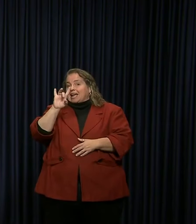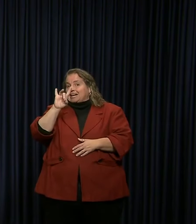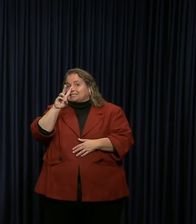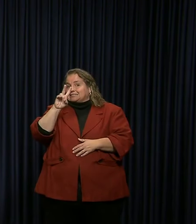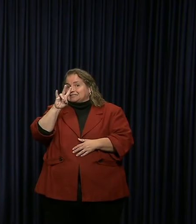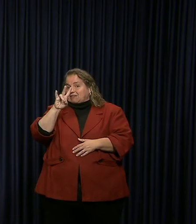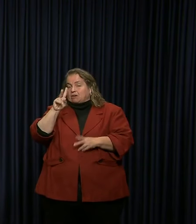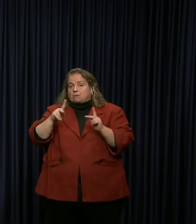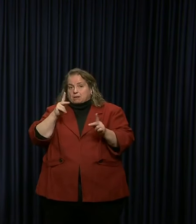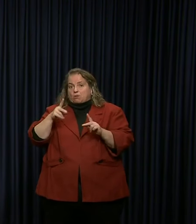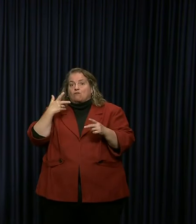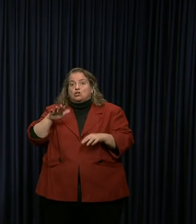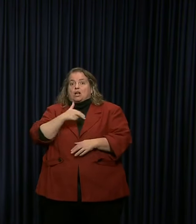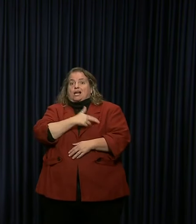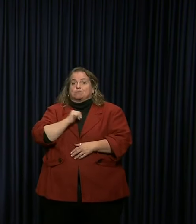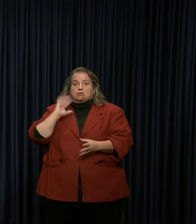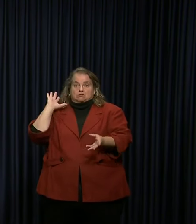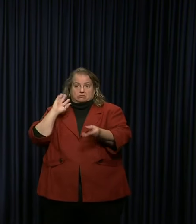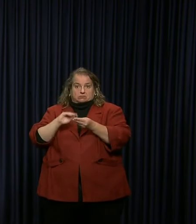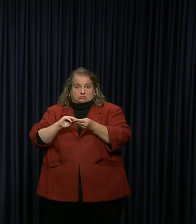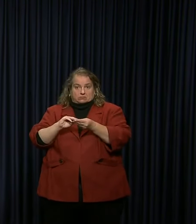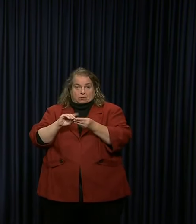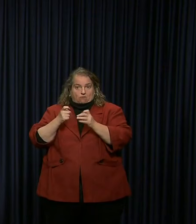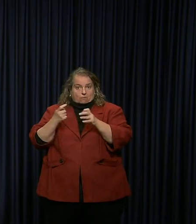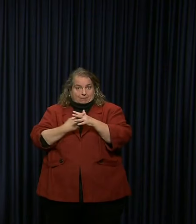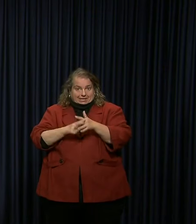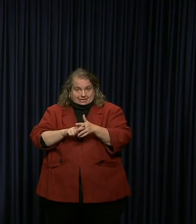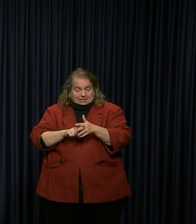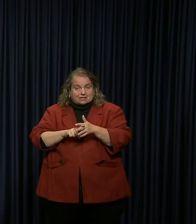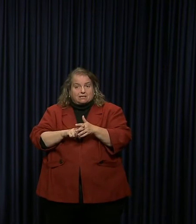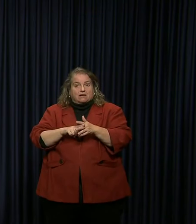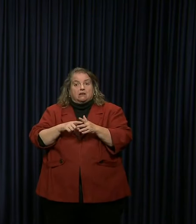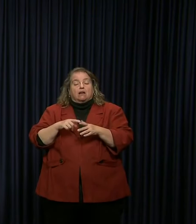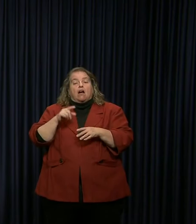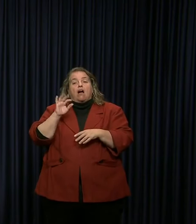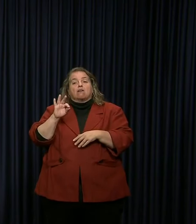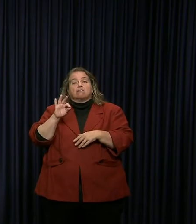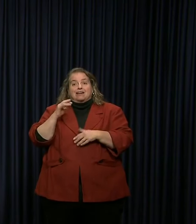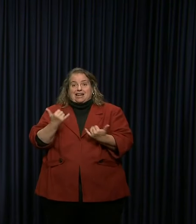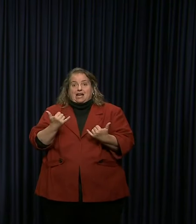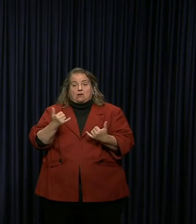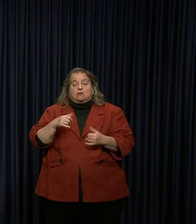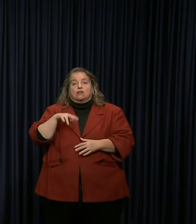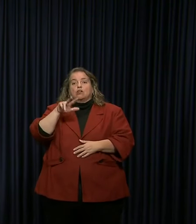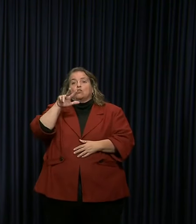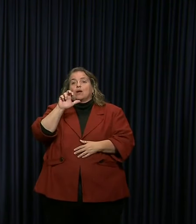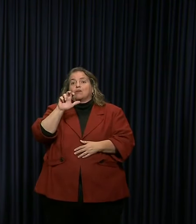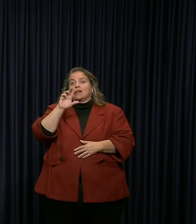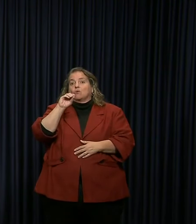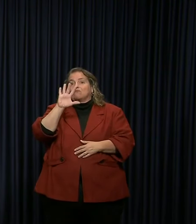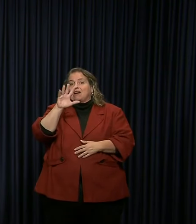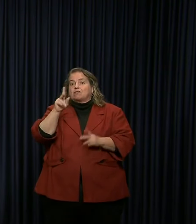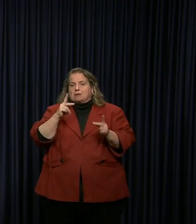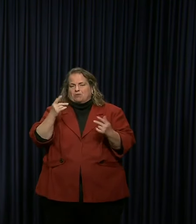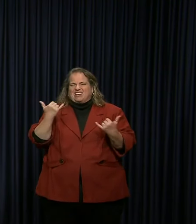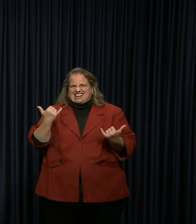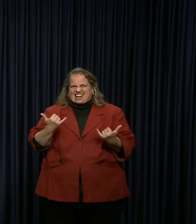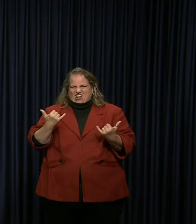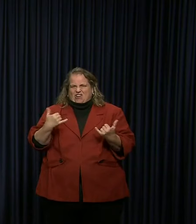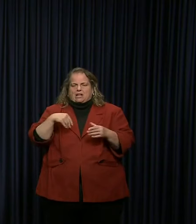have been hospitalized since the beginning of COVID-19. 305 people are